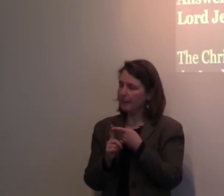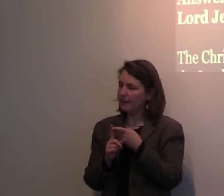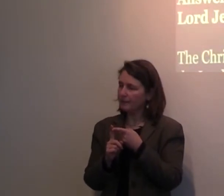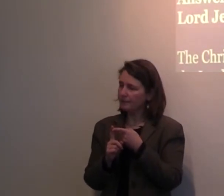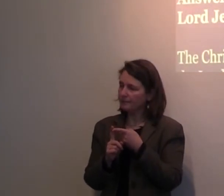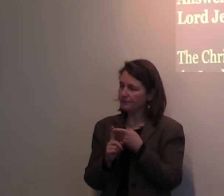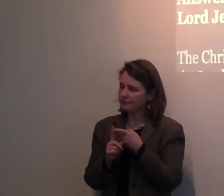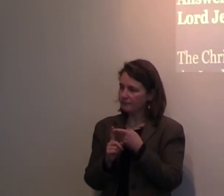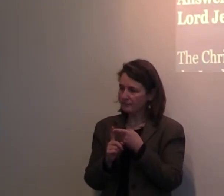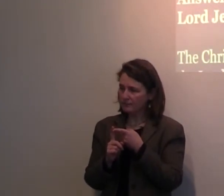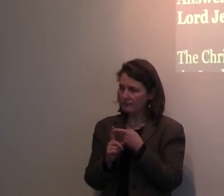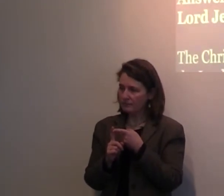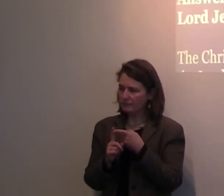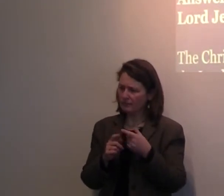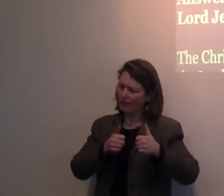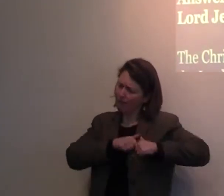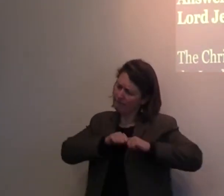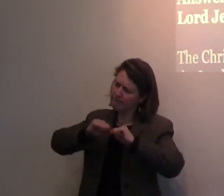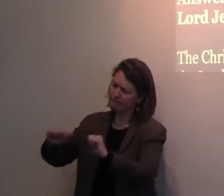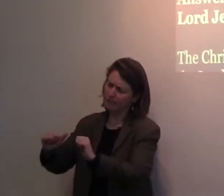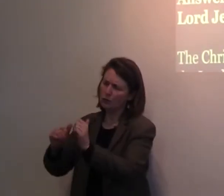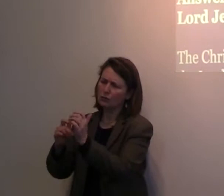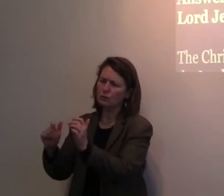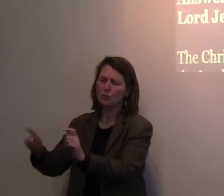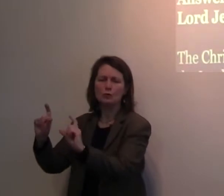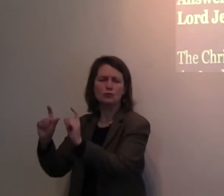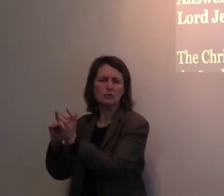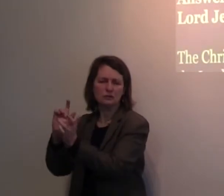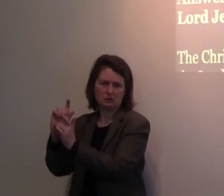I must love the Lord Jesus more and more.